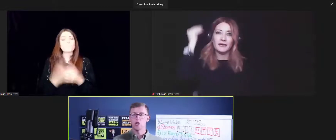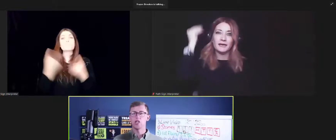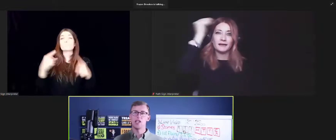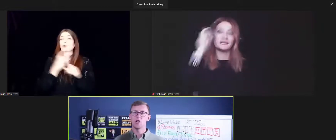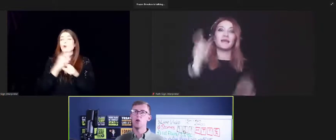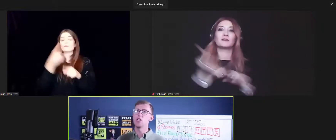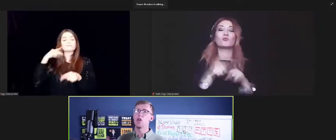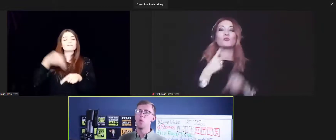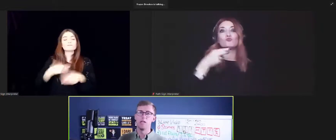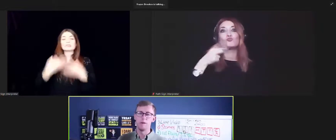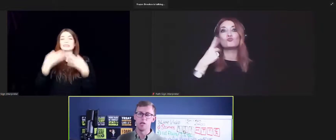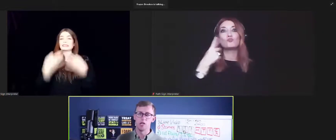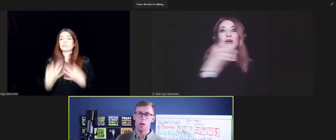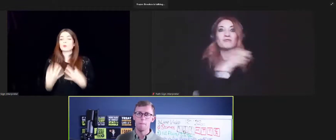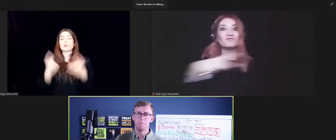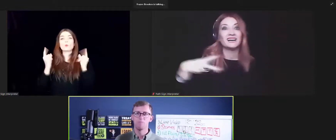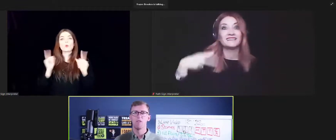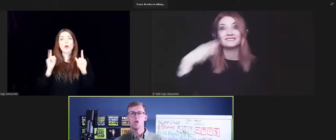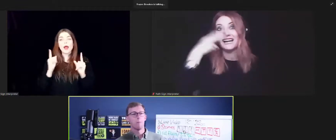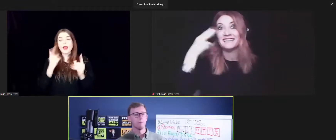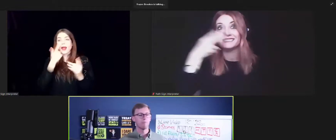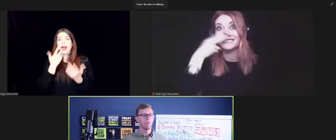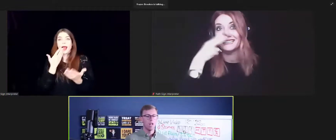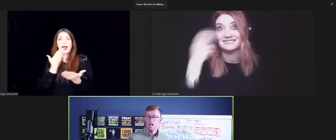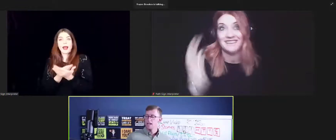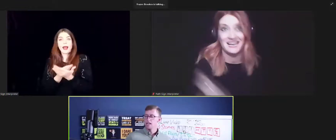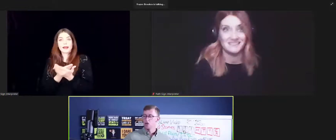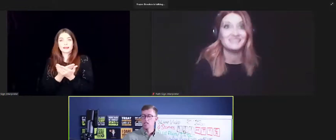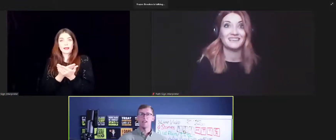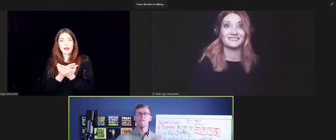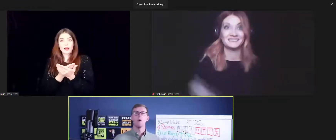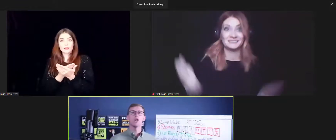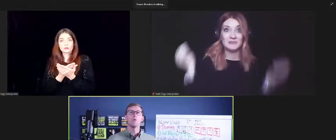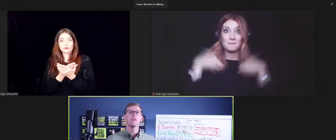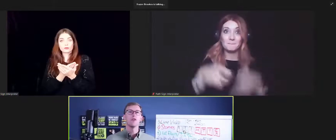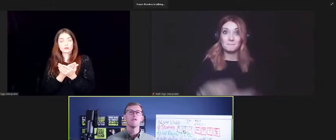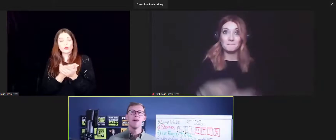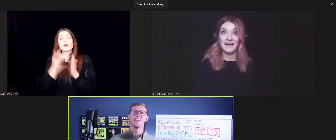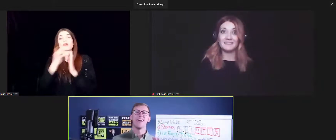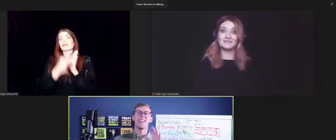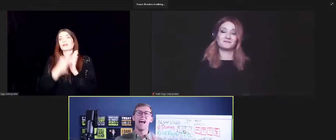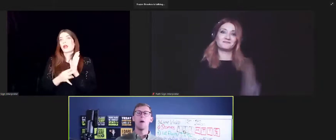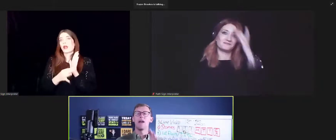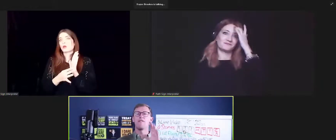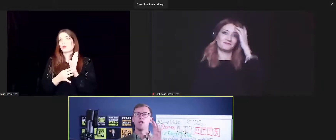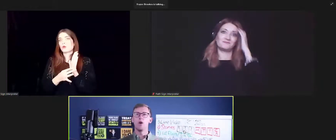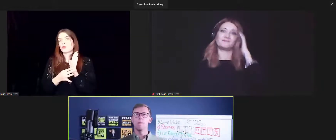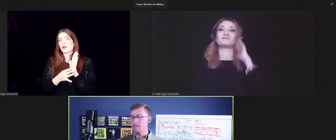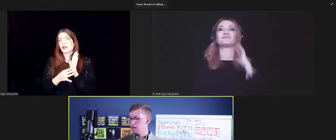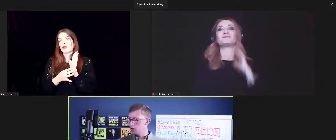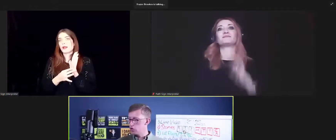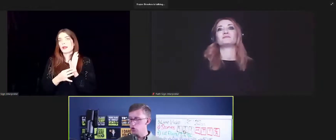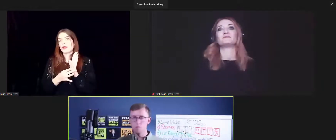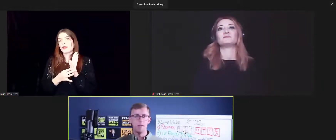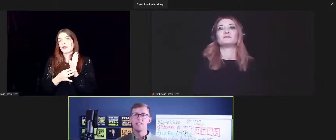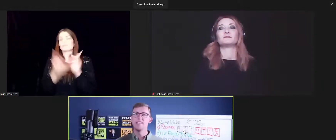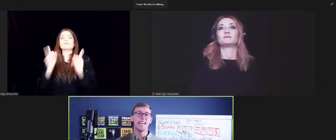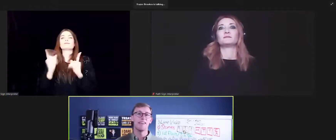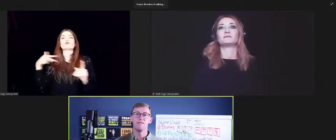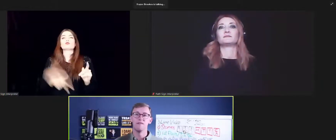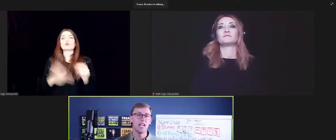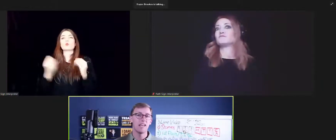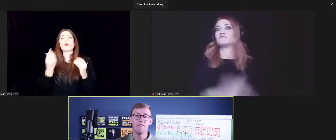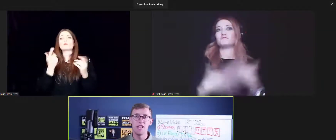or success stories with the business. So you'll take a photo with your new friend. Now, if you can only meet them on Zoom,